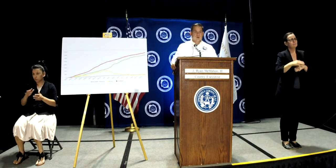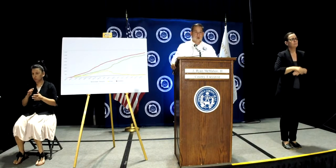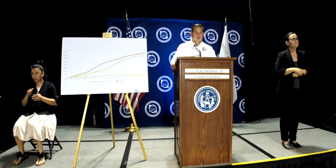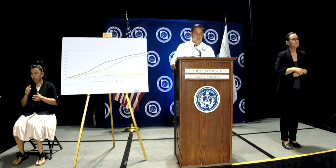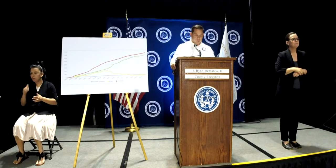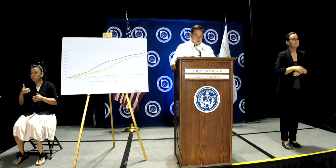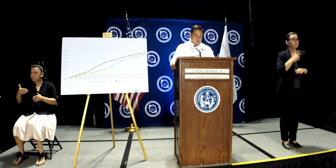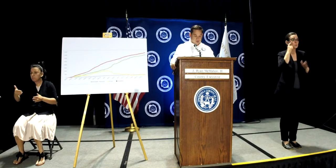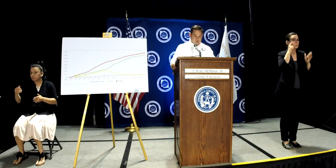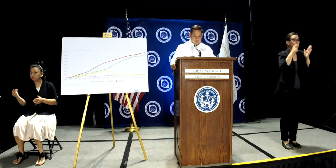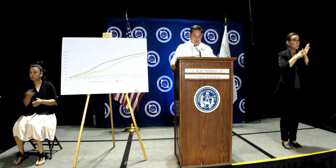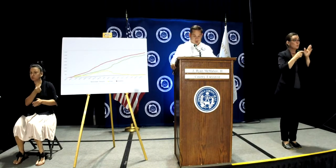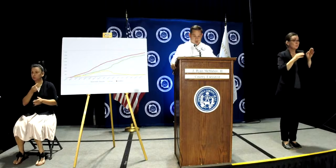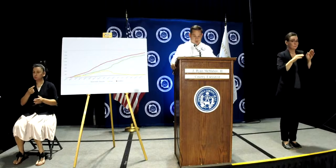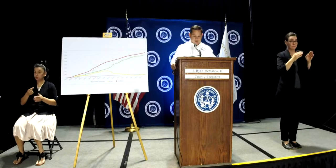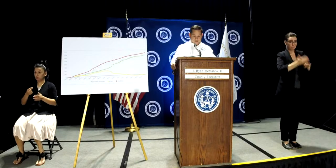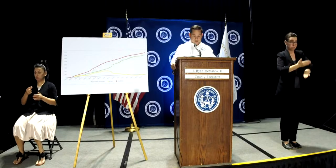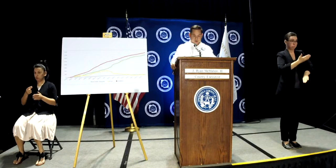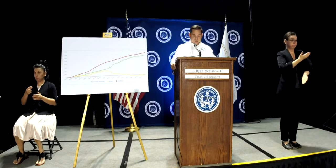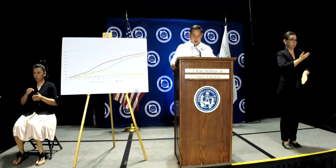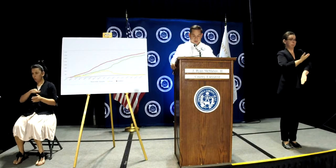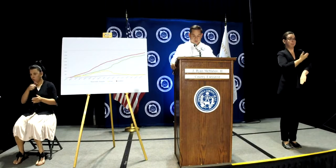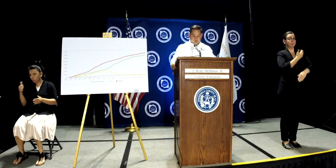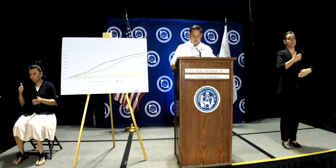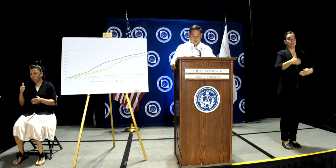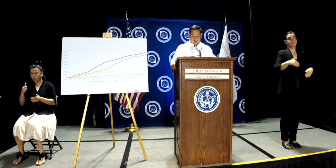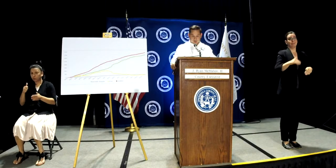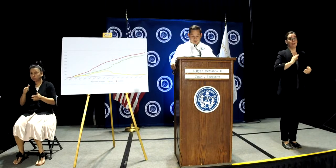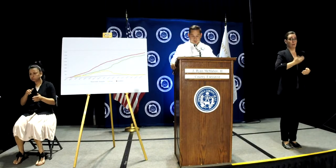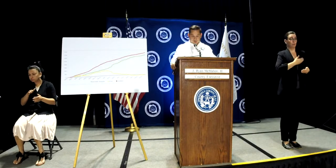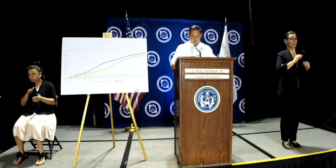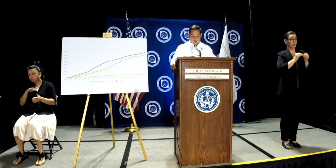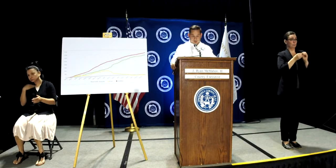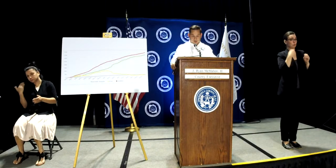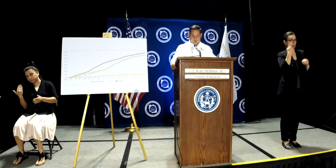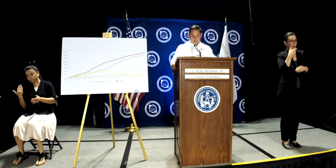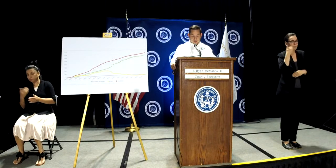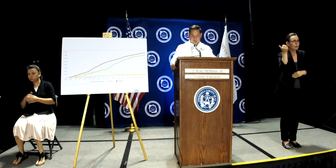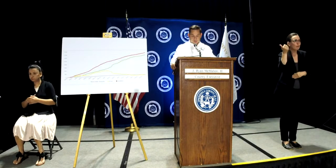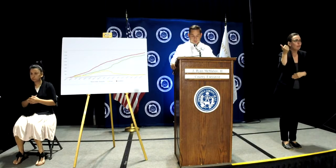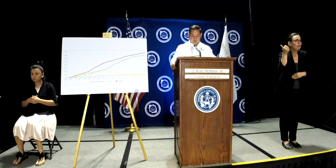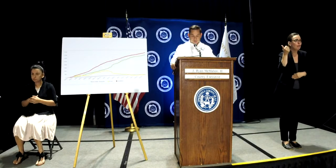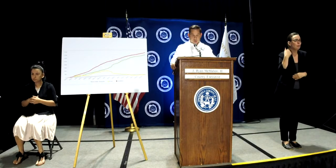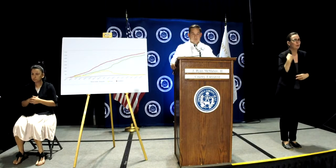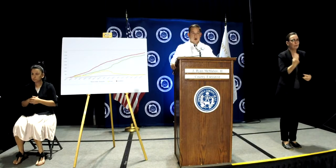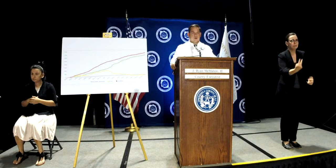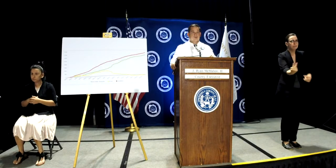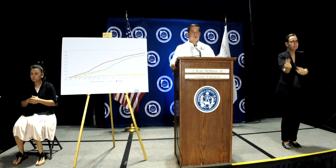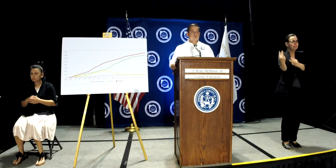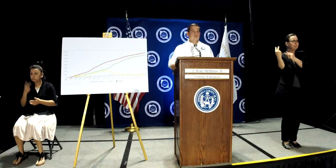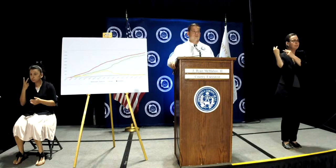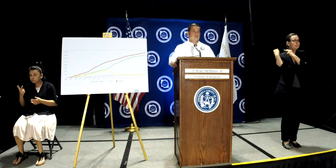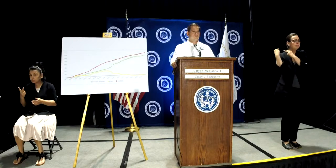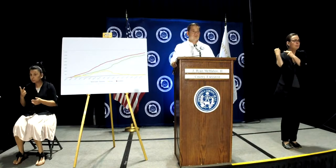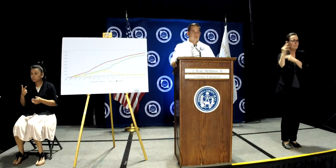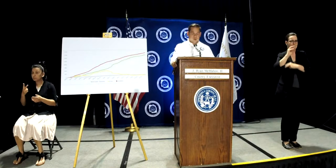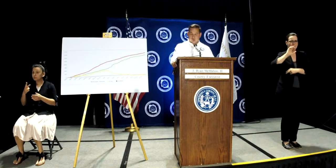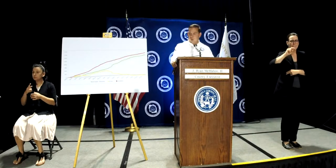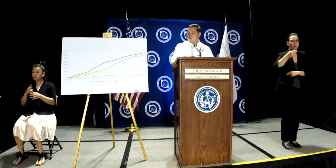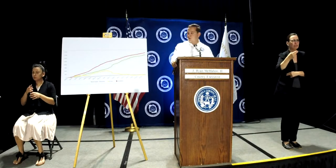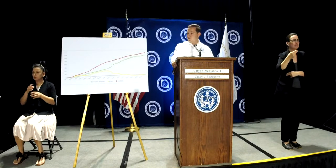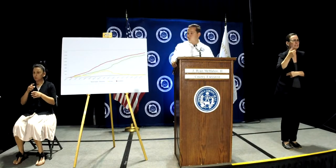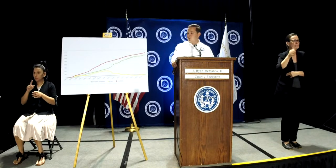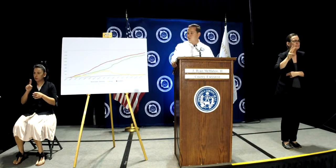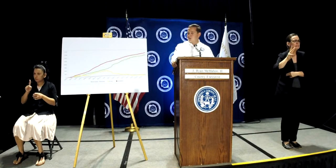so certainly, if you think back to the mid-March,